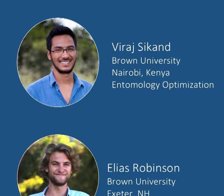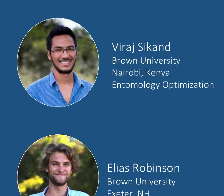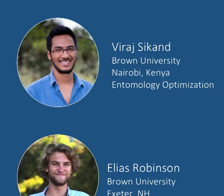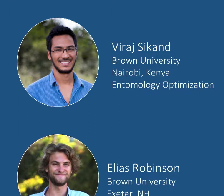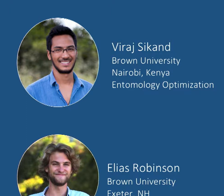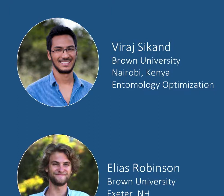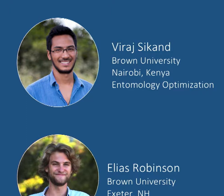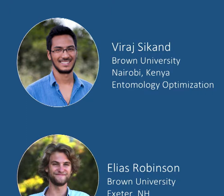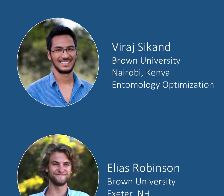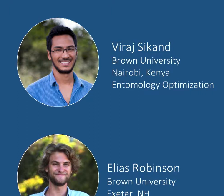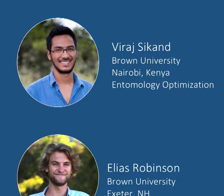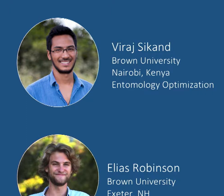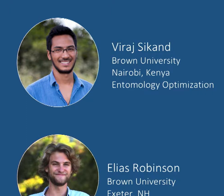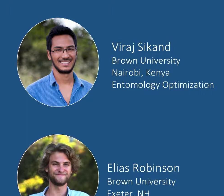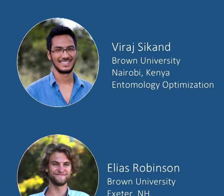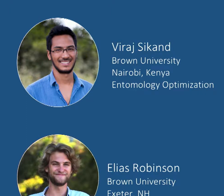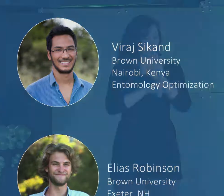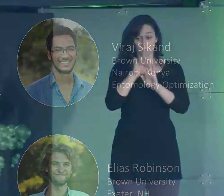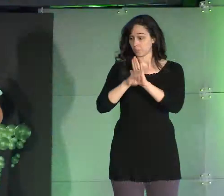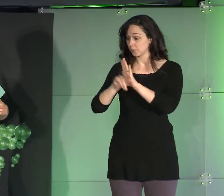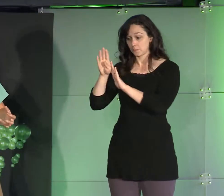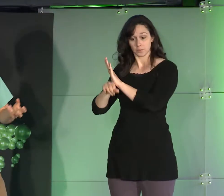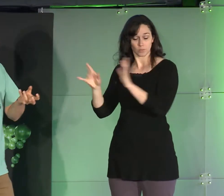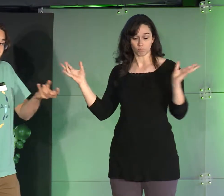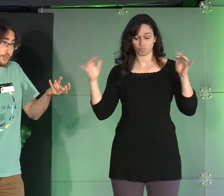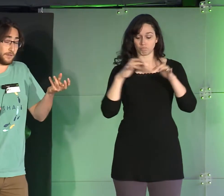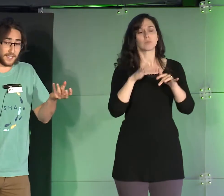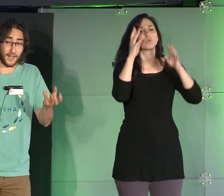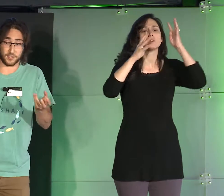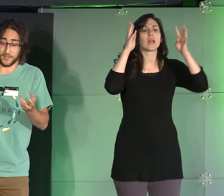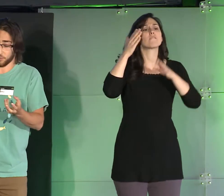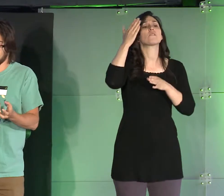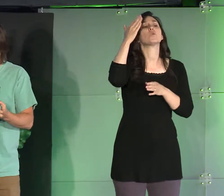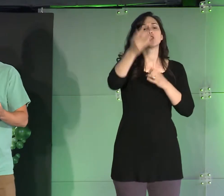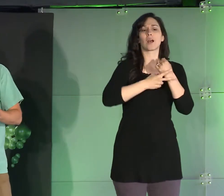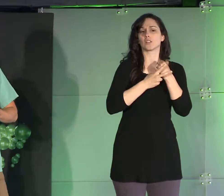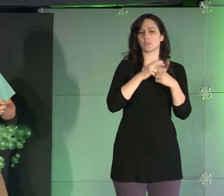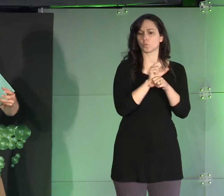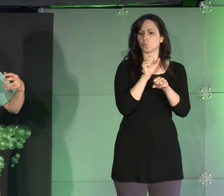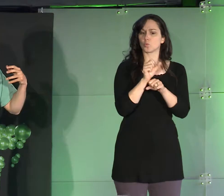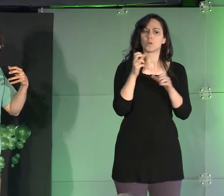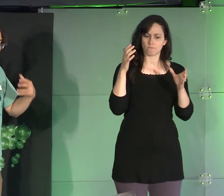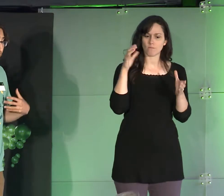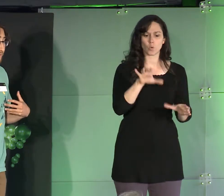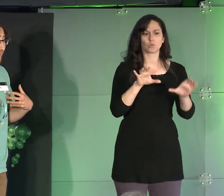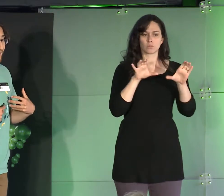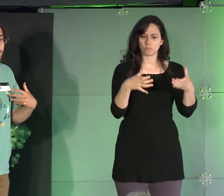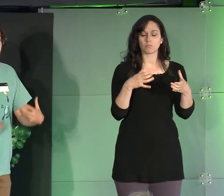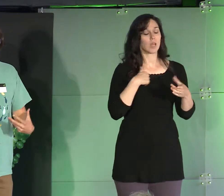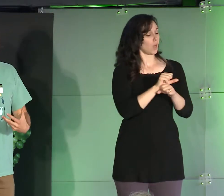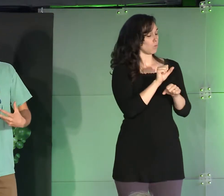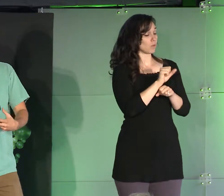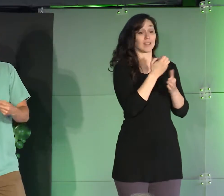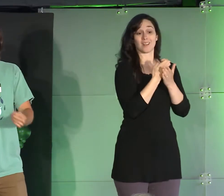students from all different backgrounds to come together to try to create the future of the conservation workforce. Now, I worked for an